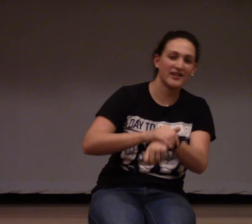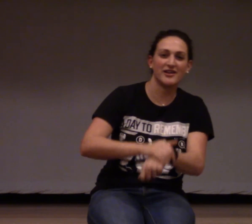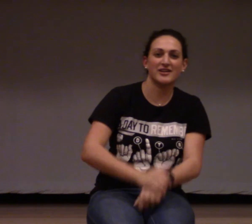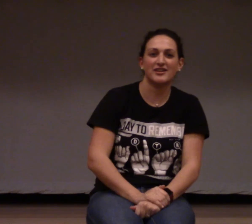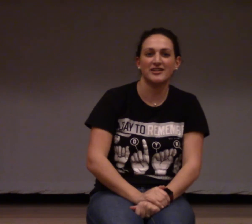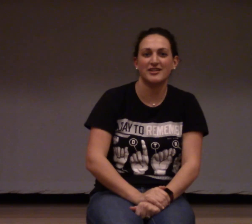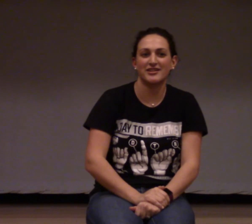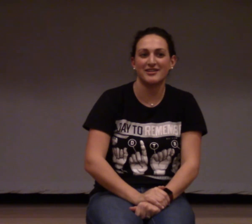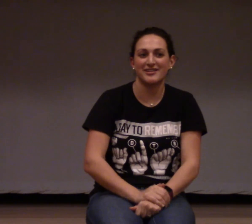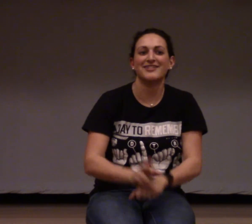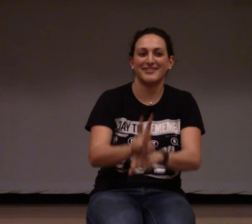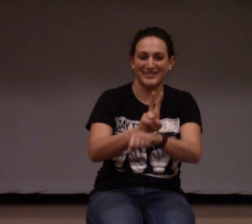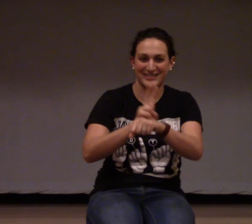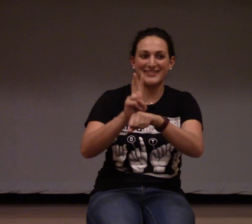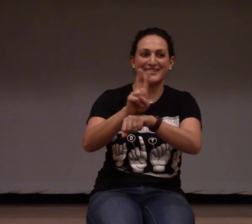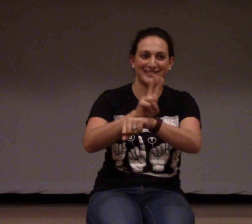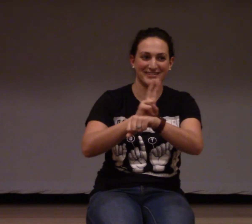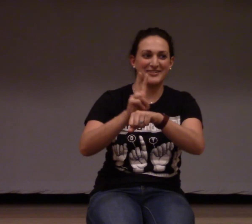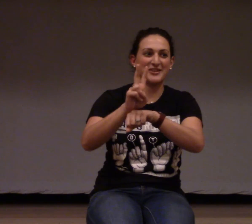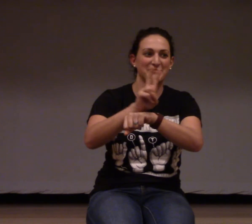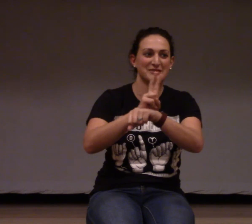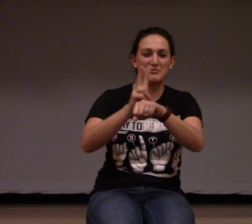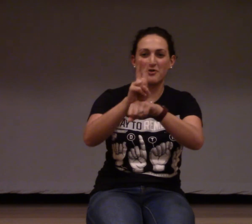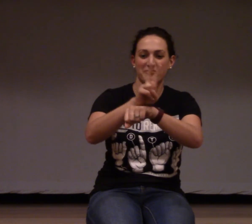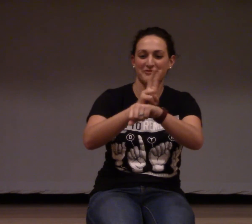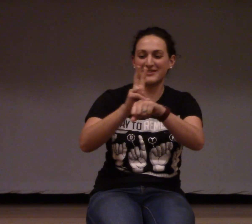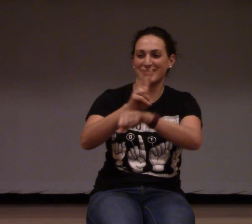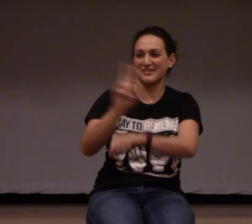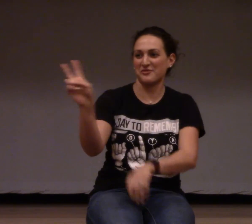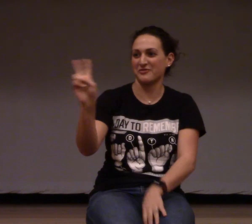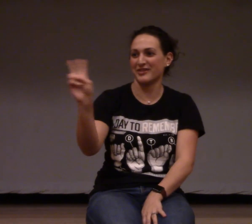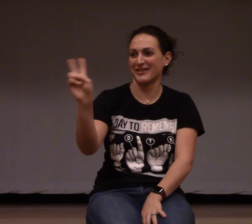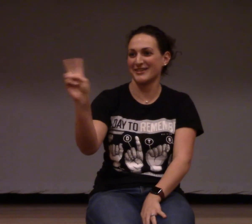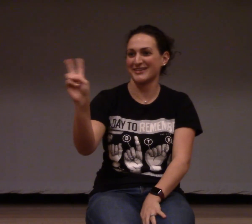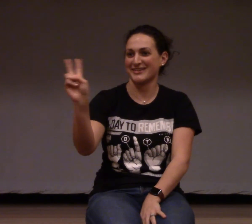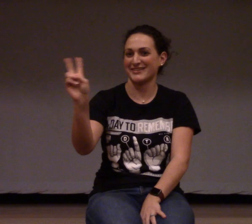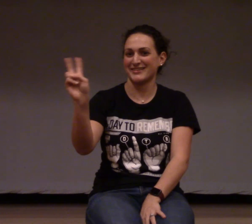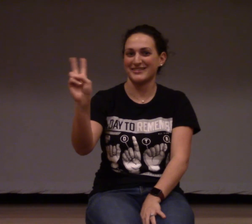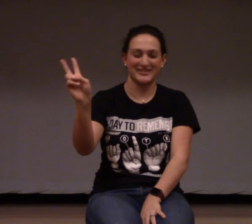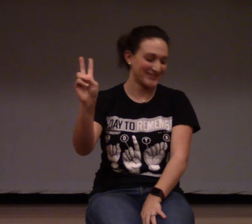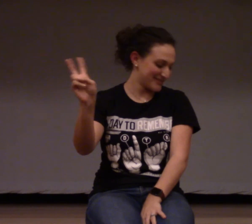Vanilla. Good, I'm seeing both. Vanilla or vanilla.